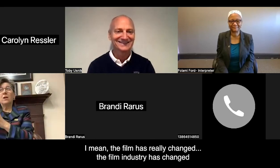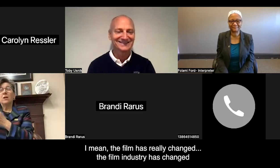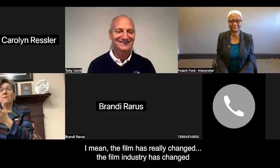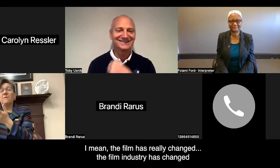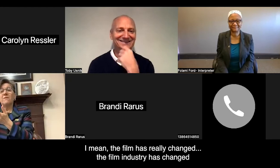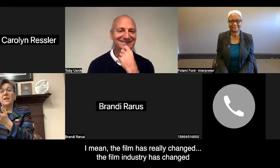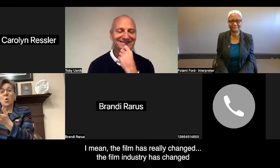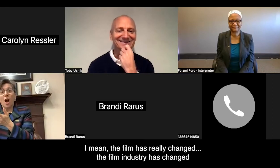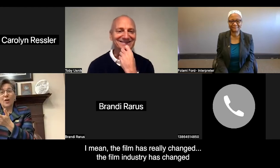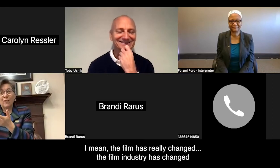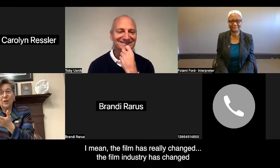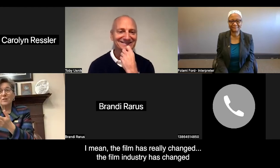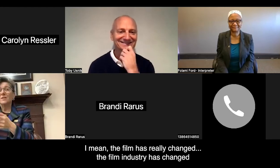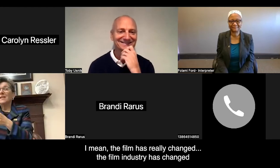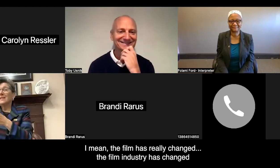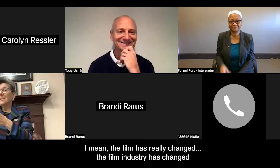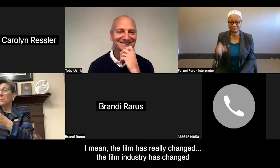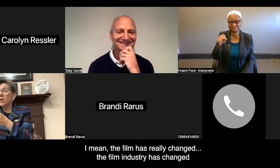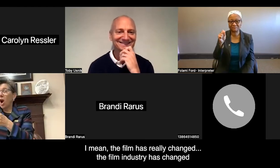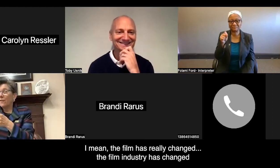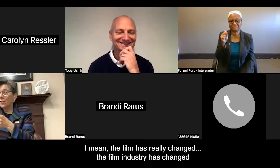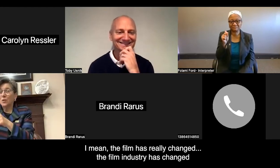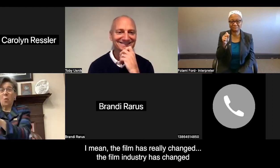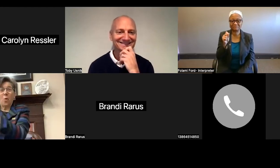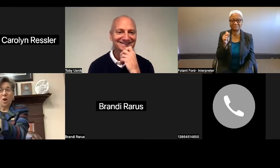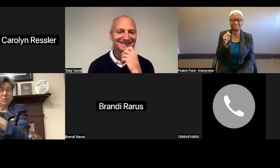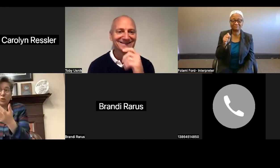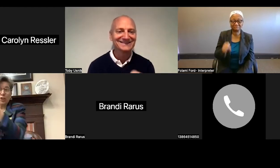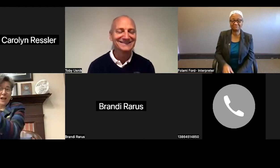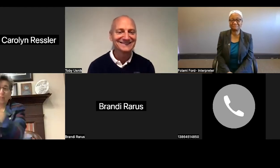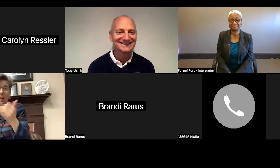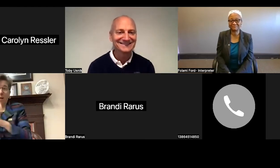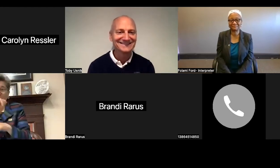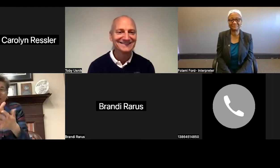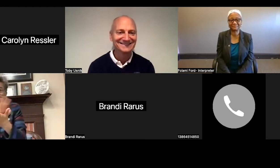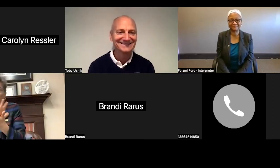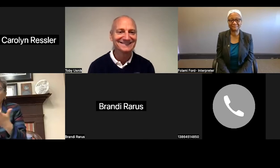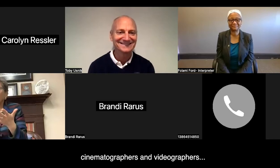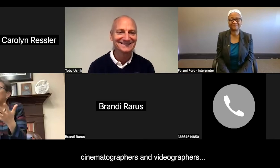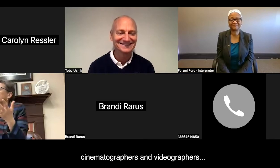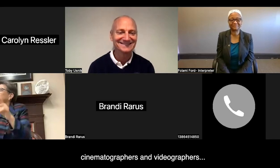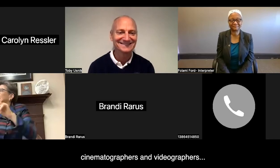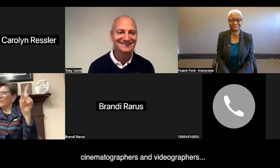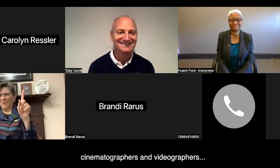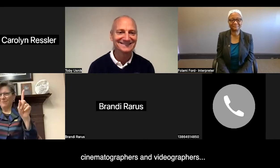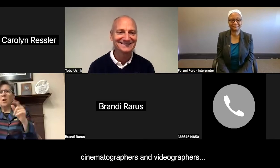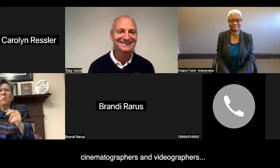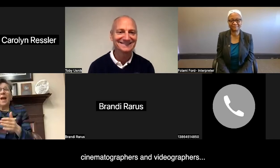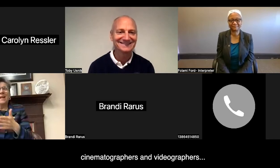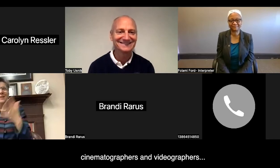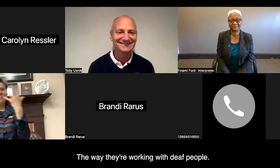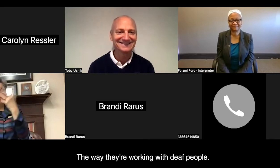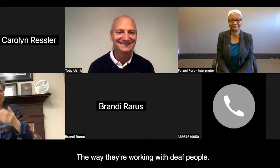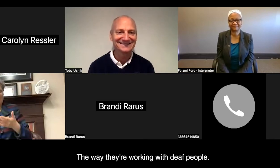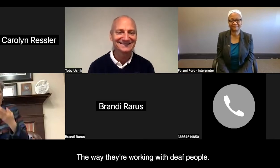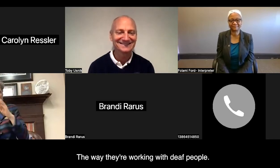changed. The film industry has changed in terms of, you know, cinematographers and videographers, the way they're working with deaf